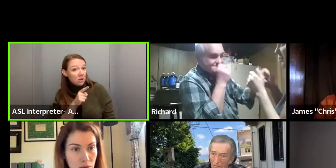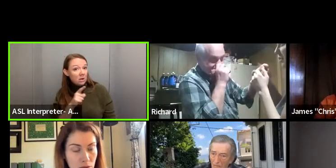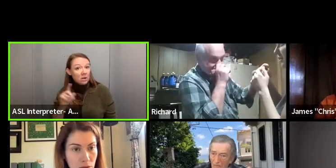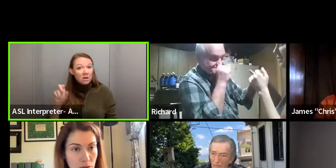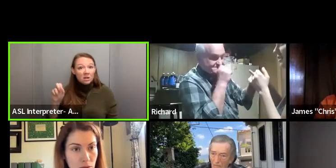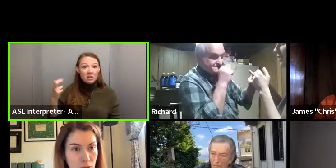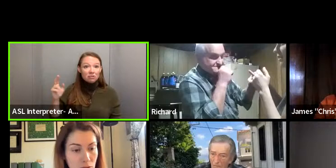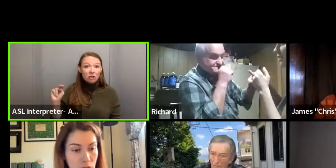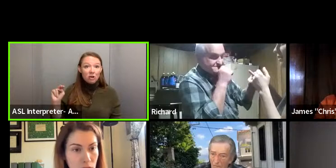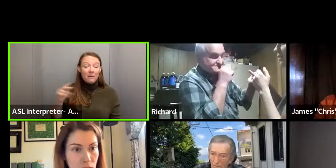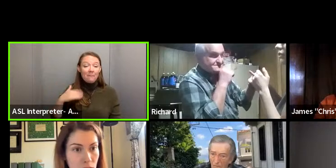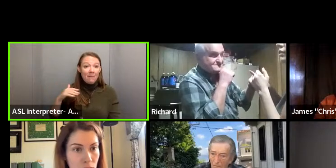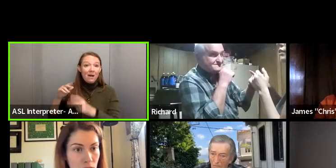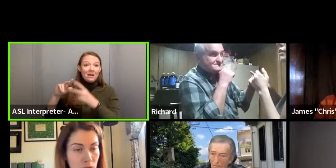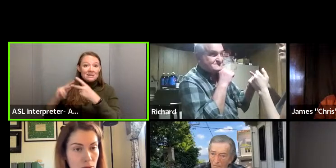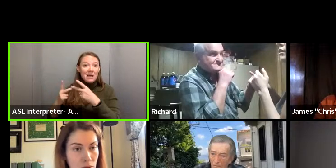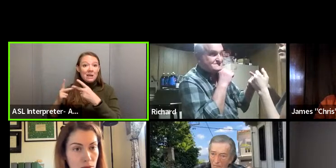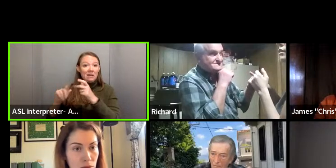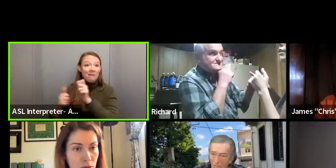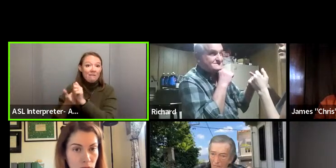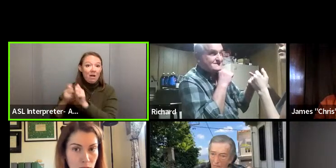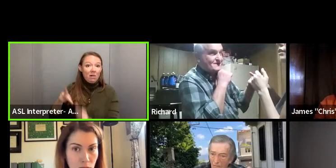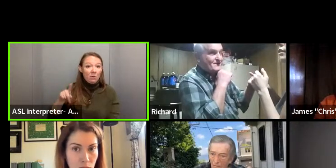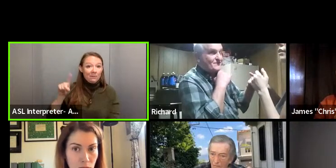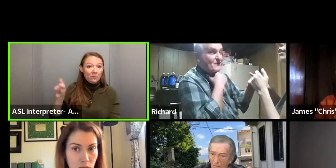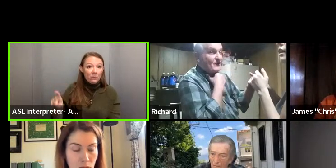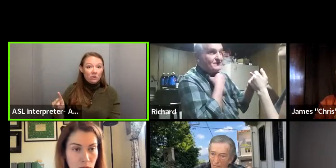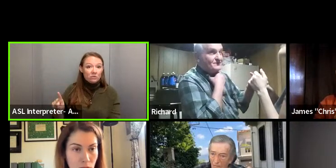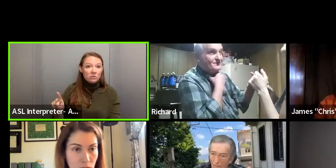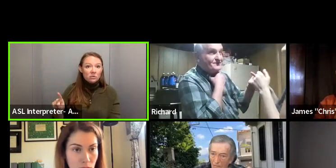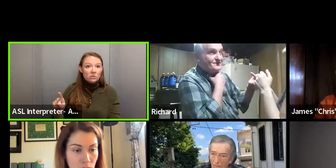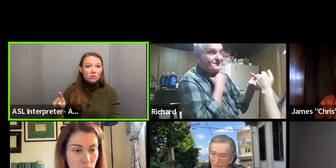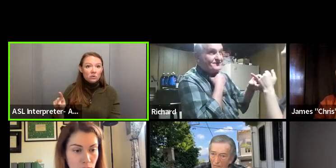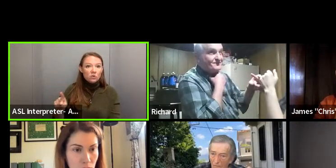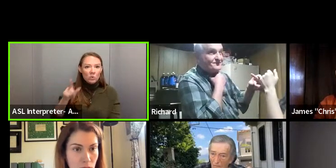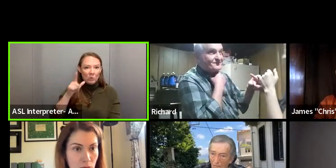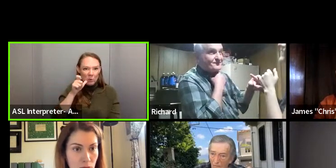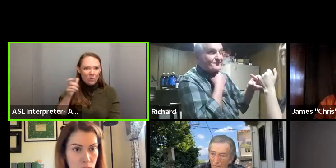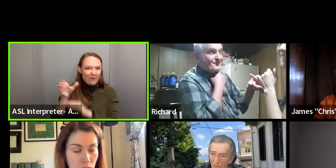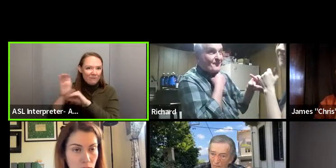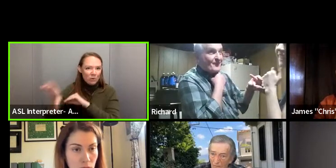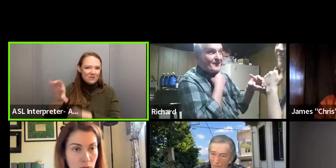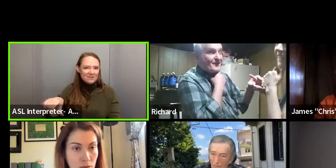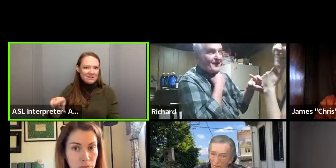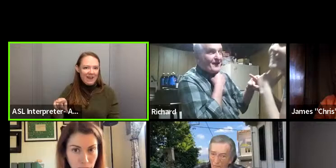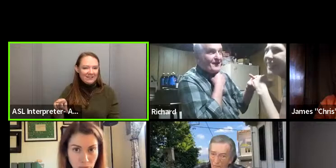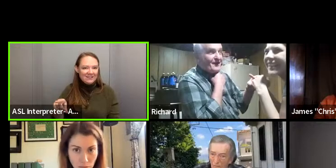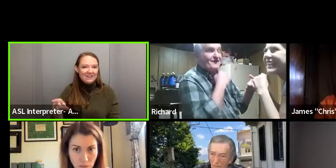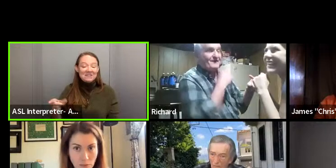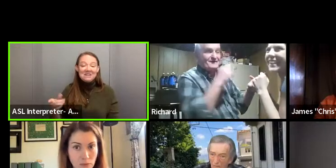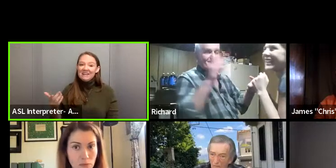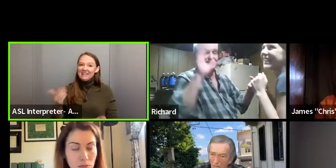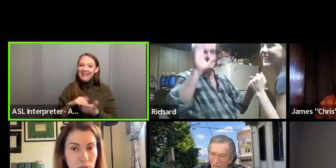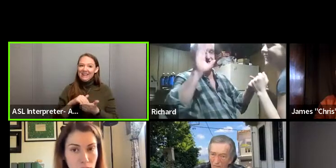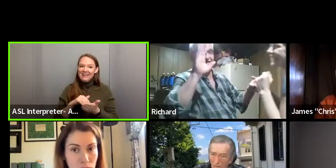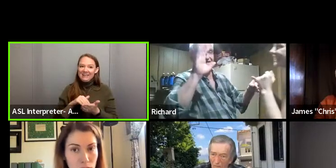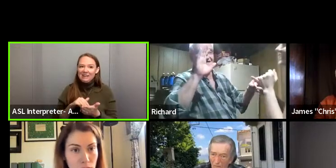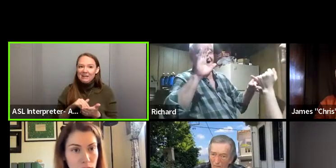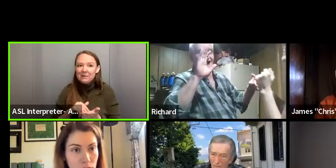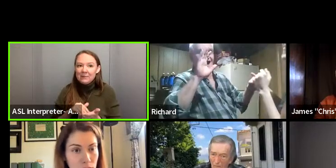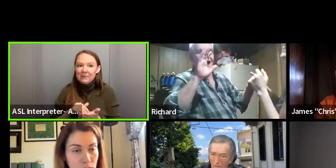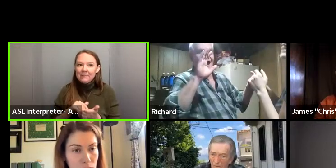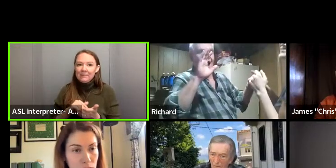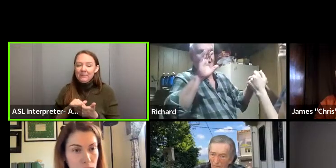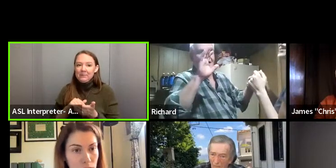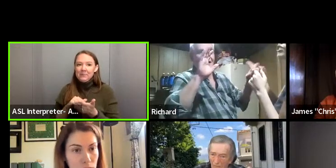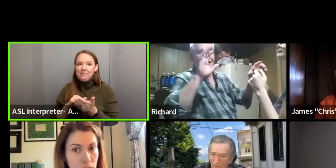Well, my follow-up question is, who's going to do the enforcement of that? Because again, it's not like I see